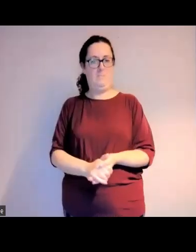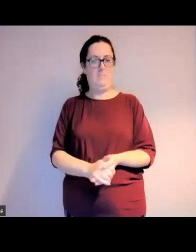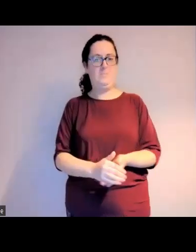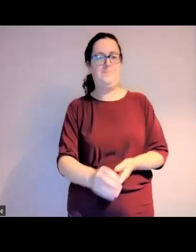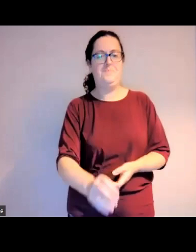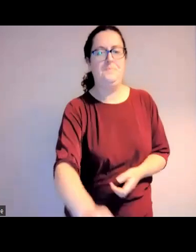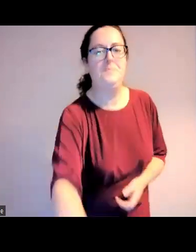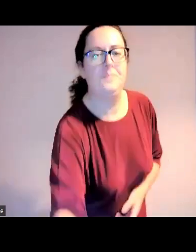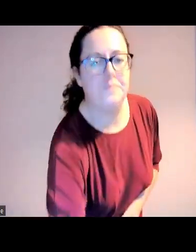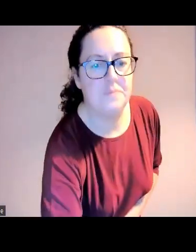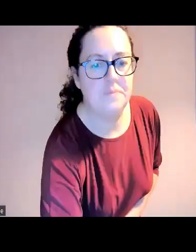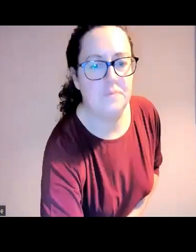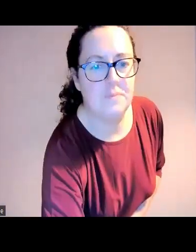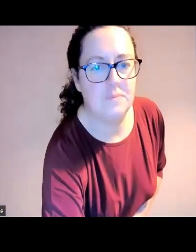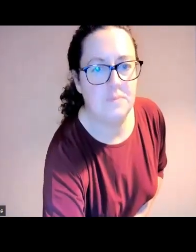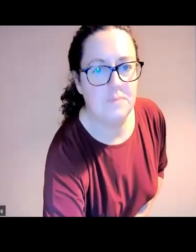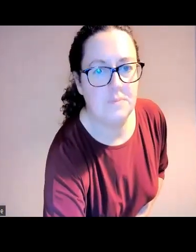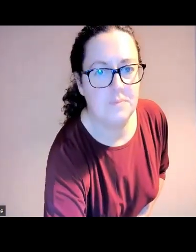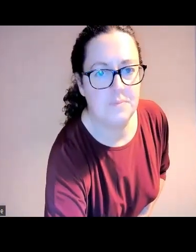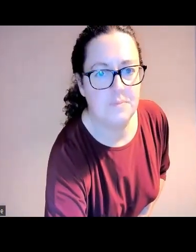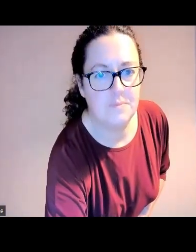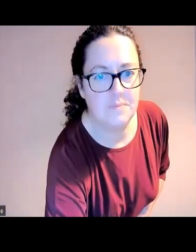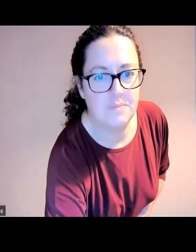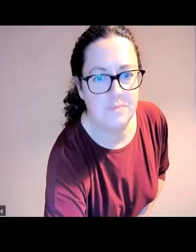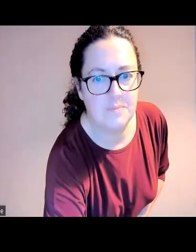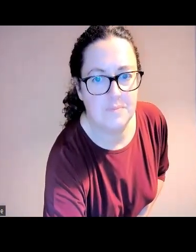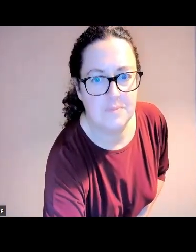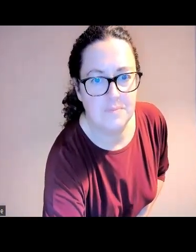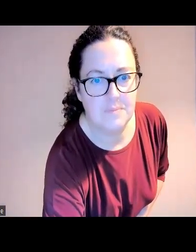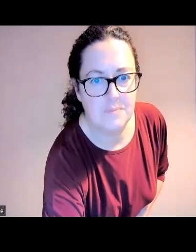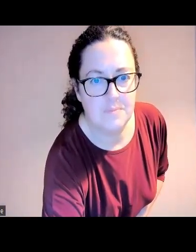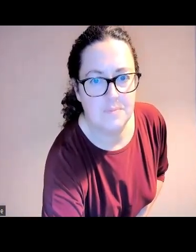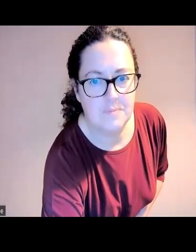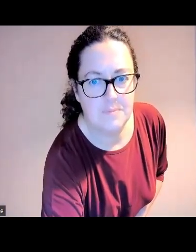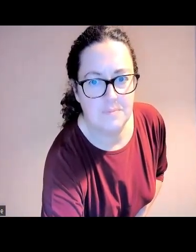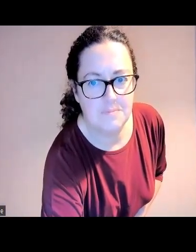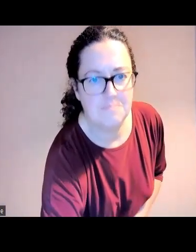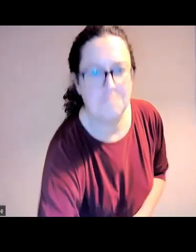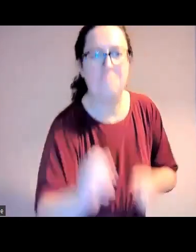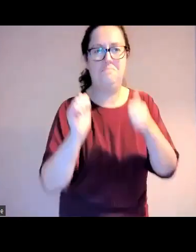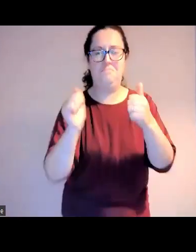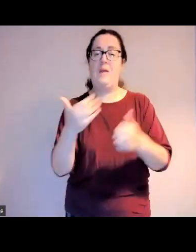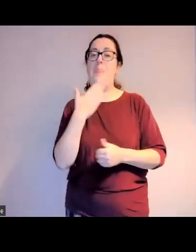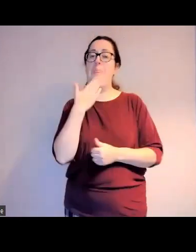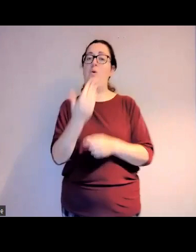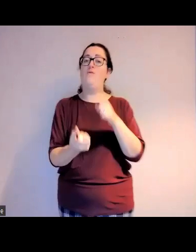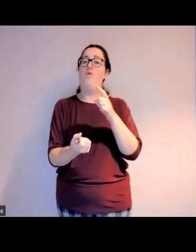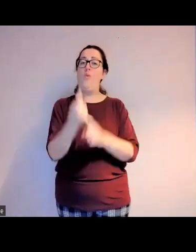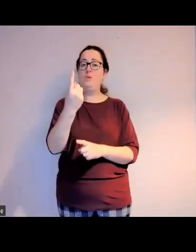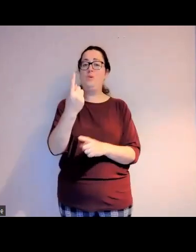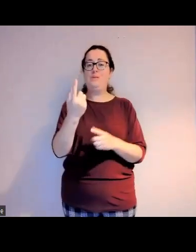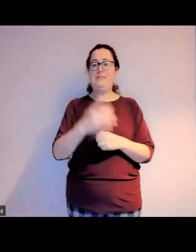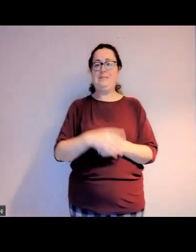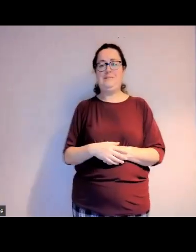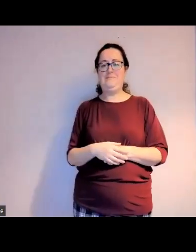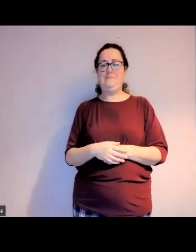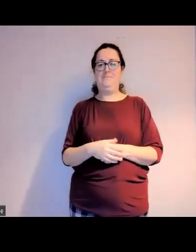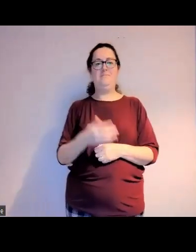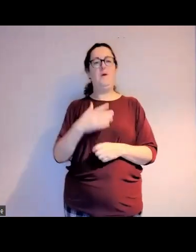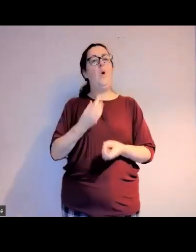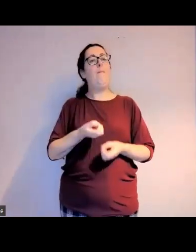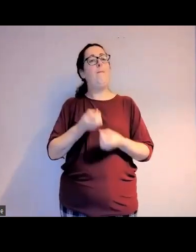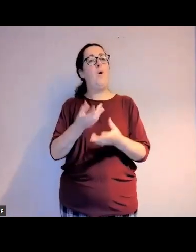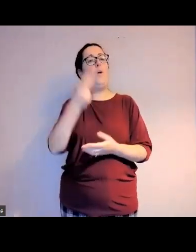you. Thanks, everyone, and thanks for the opportunity to read. As you heard, my poem is called